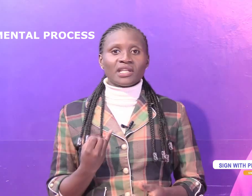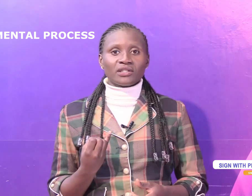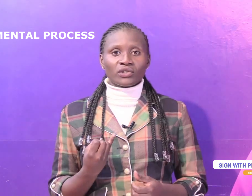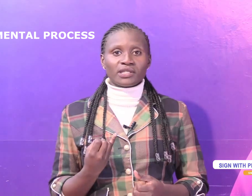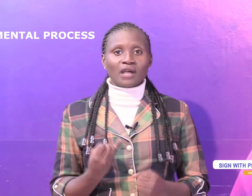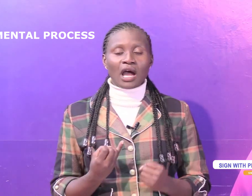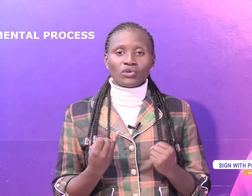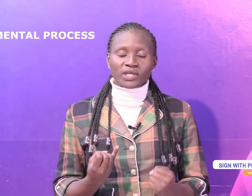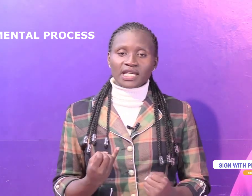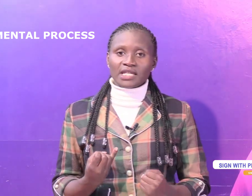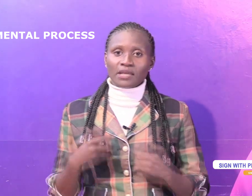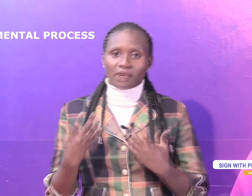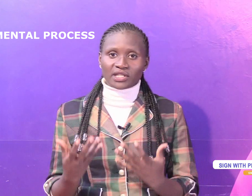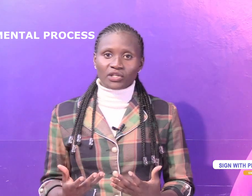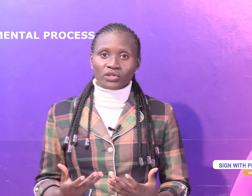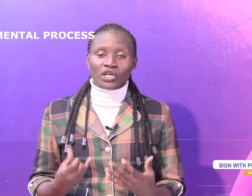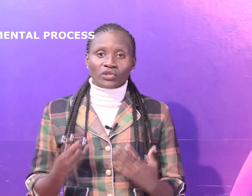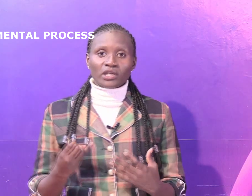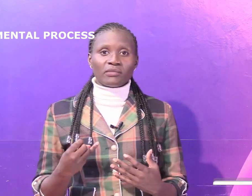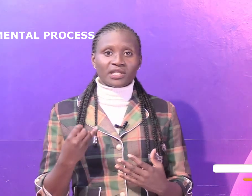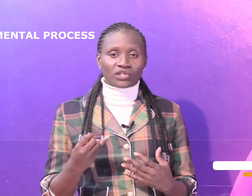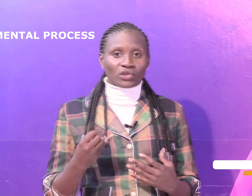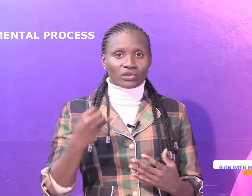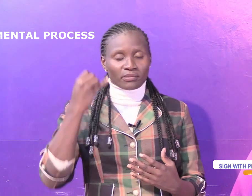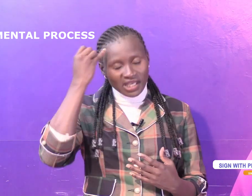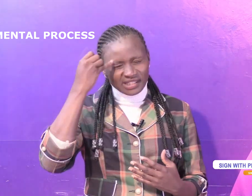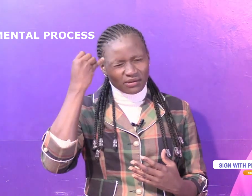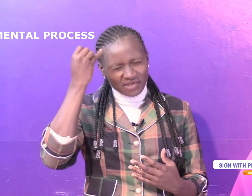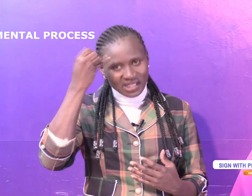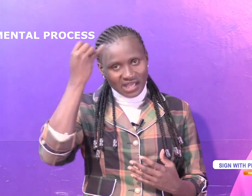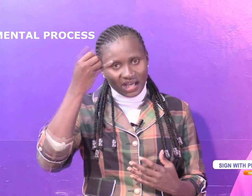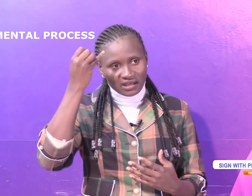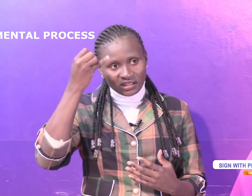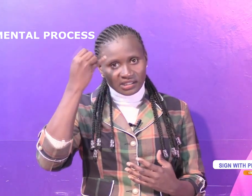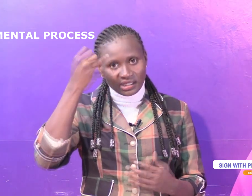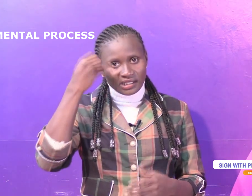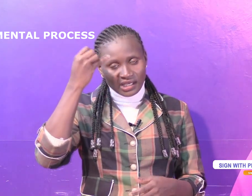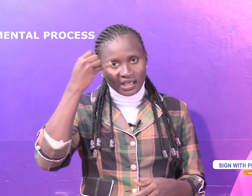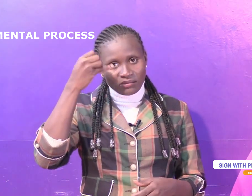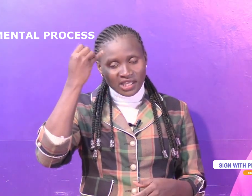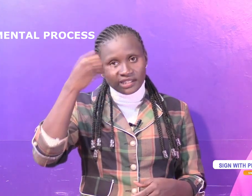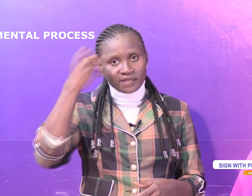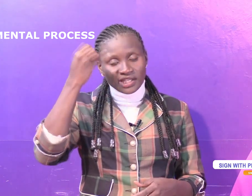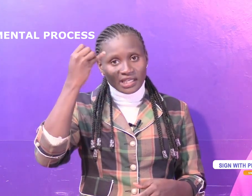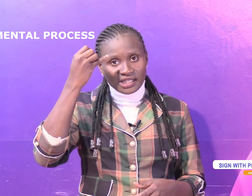imaginations, how do we sign imagination? So imagination, you're making something, you're making something like in a circle.